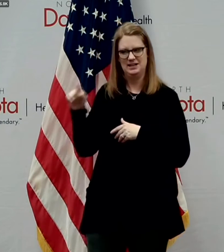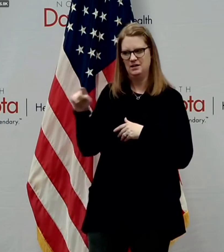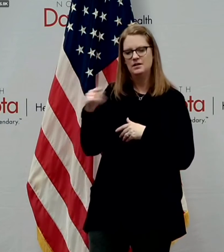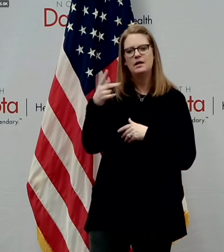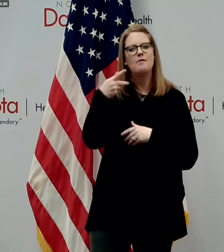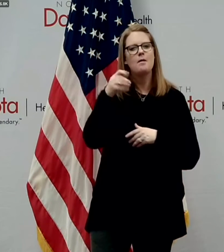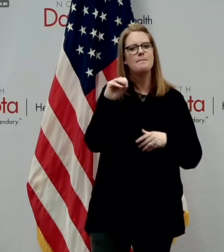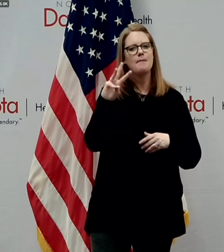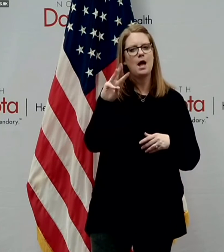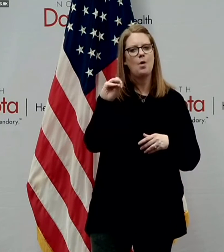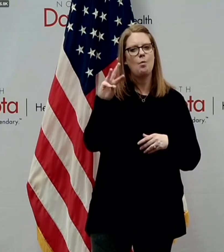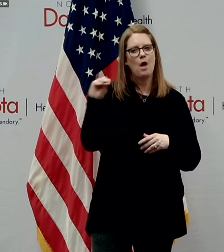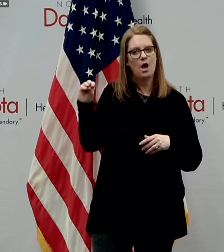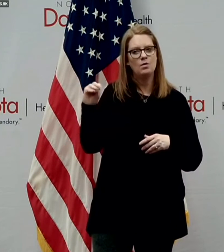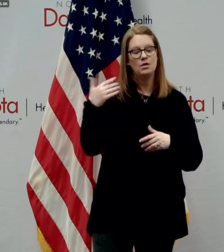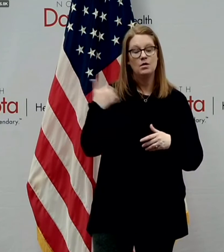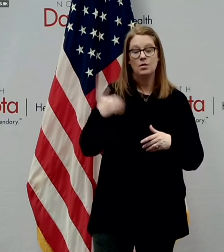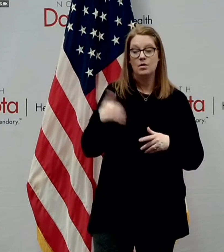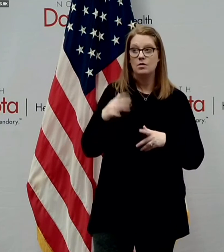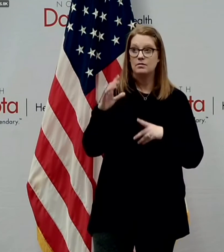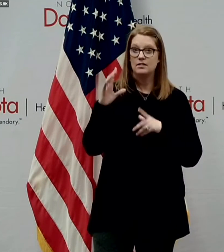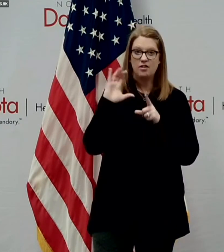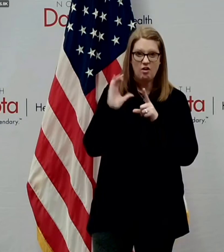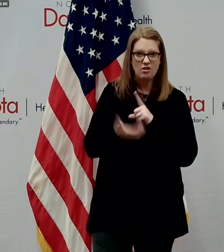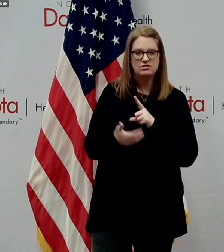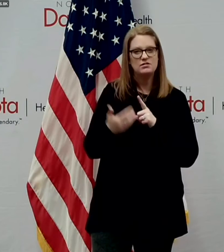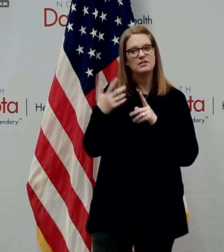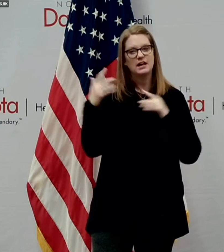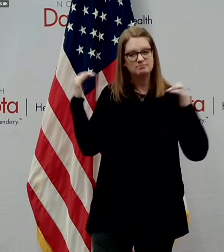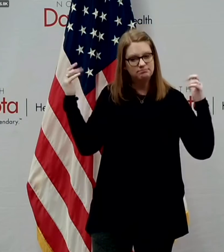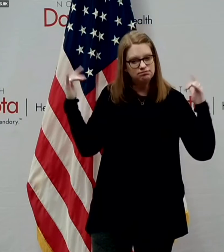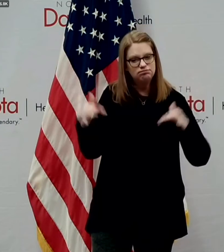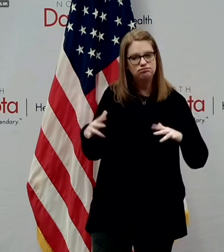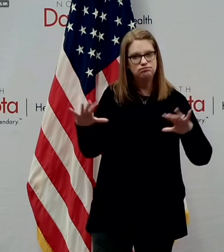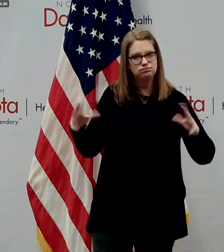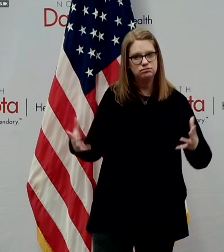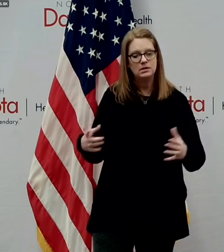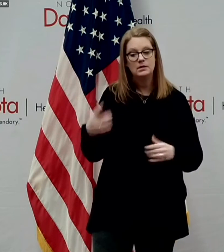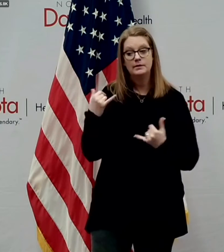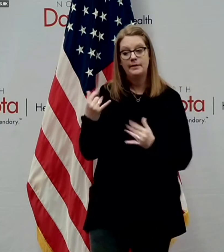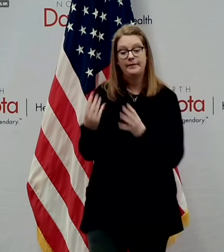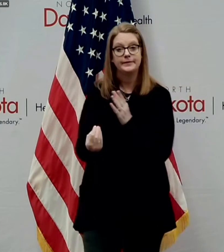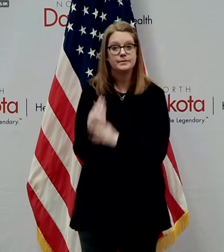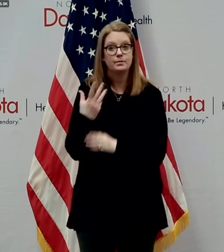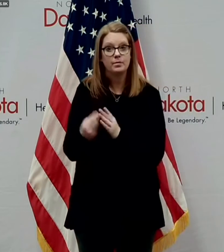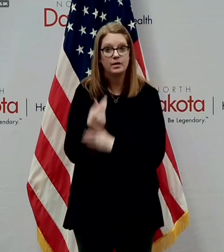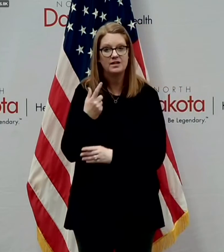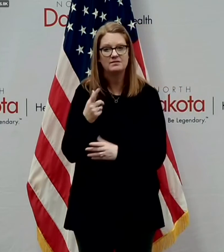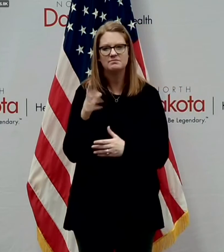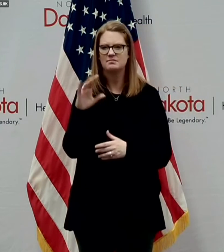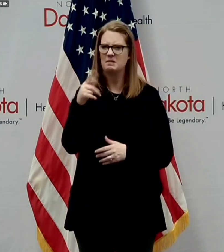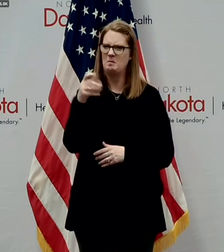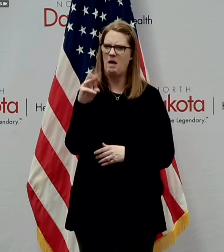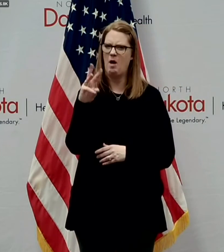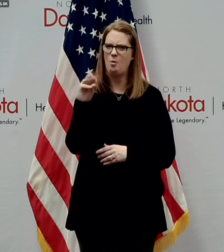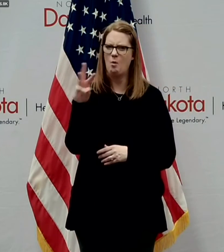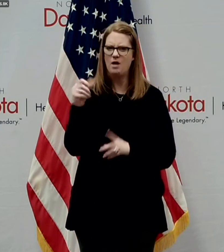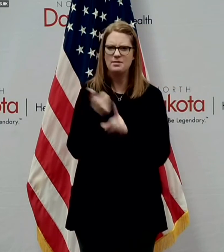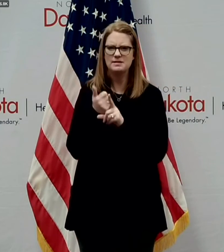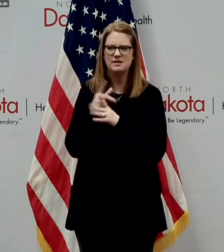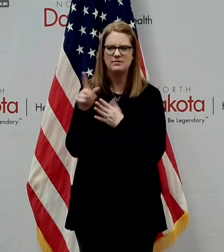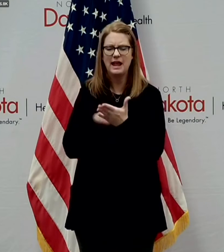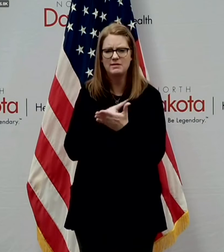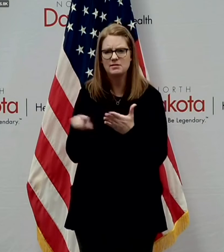showcase cultures and our fantastic gatherings. And this year, this spring, of course, many powwows have been postponed or canceled.